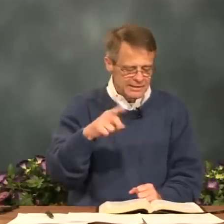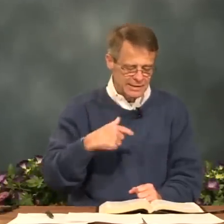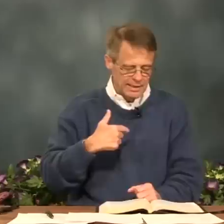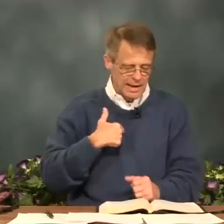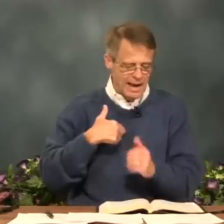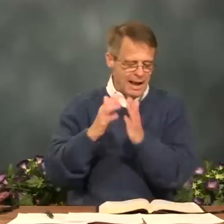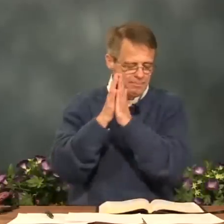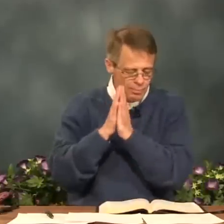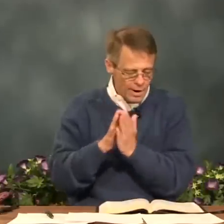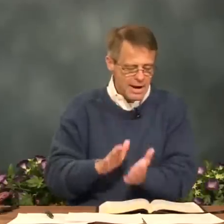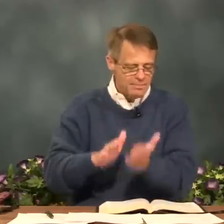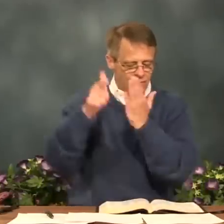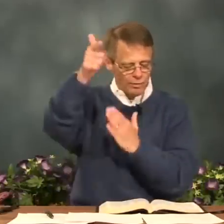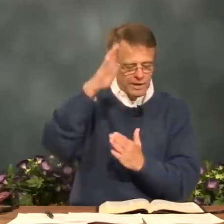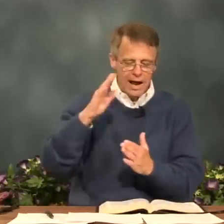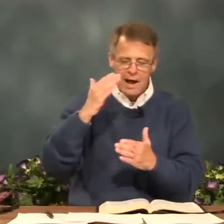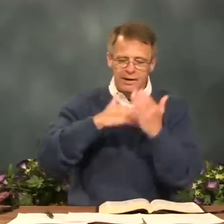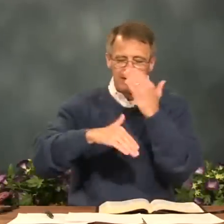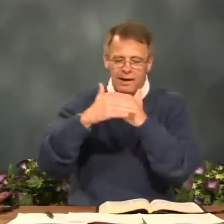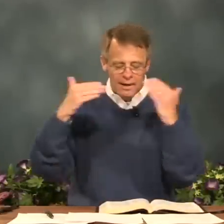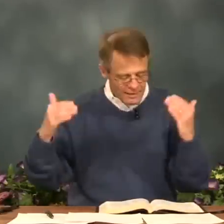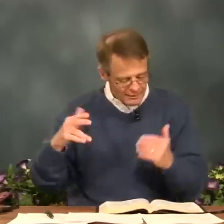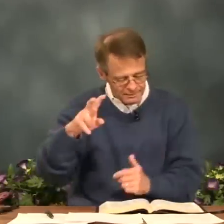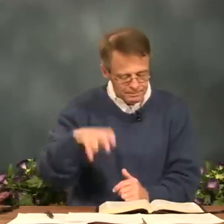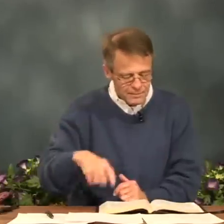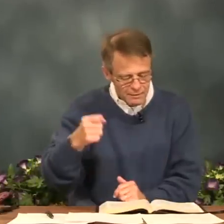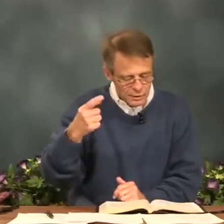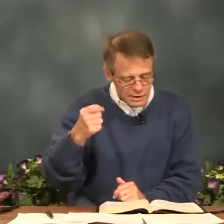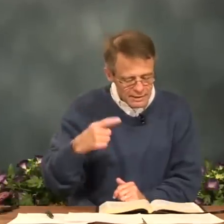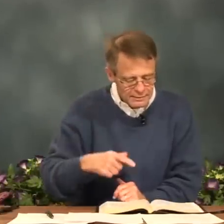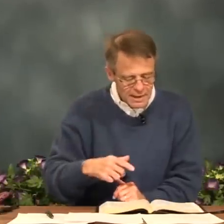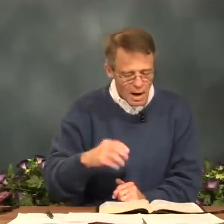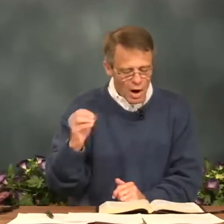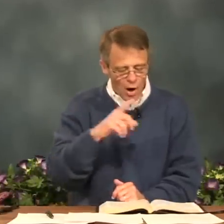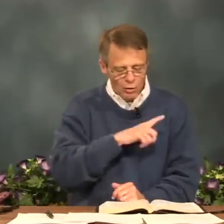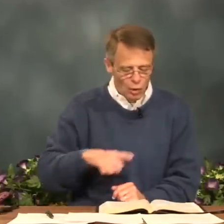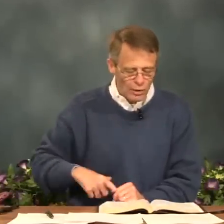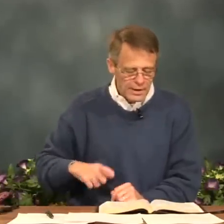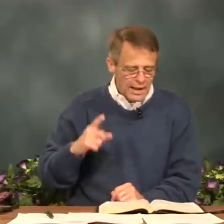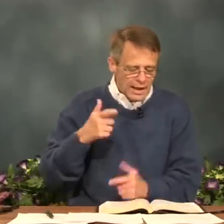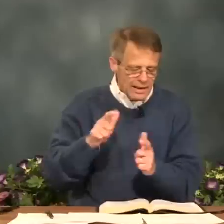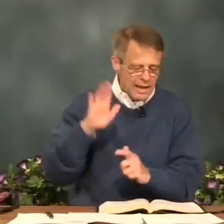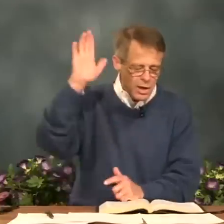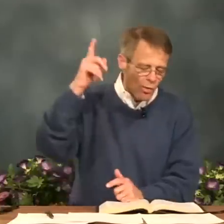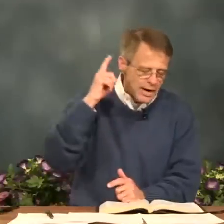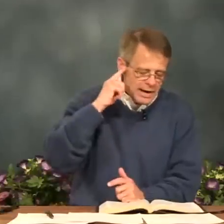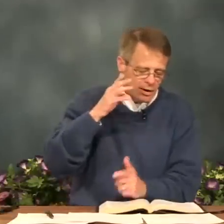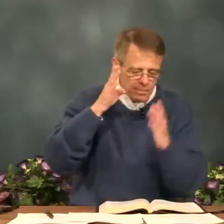fasted. I prayed before the God of heaven. Verse 11, O Lord, let your ear